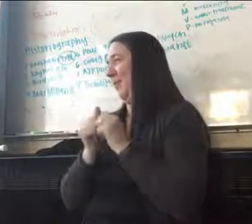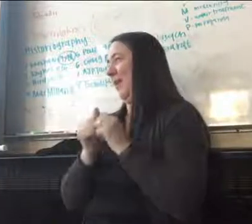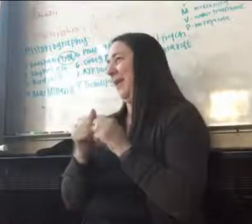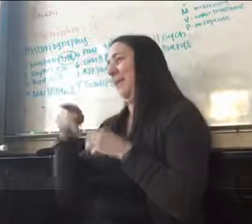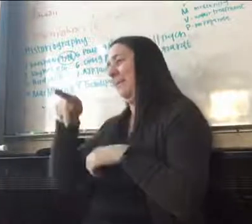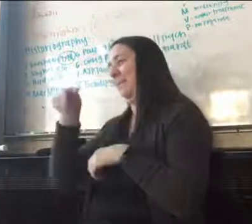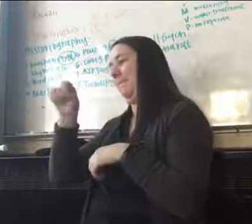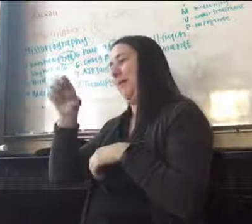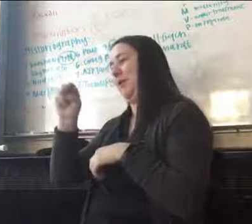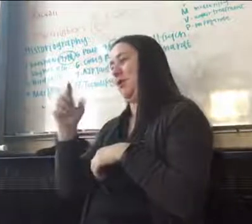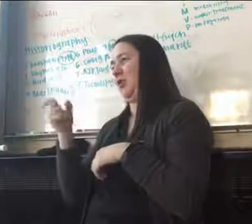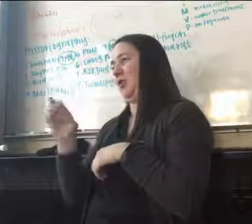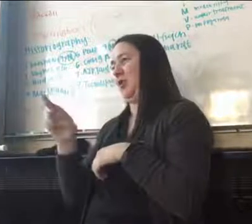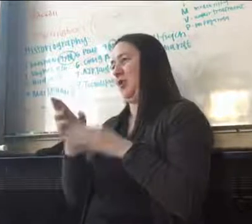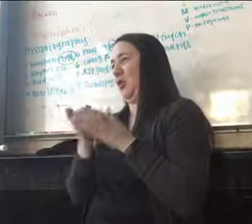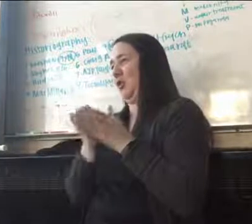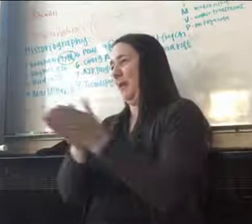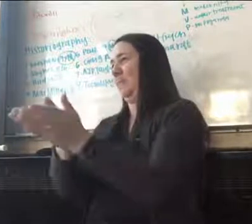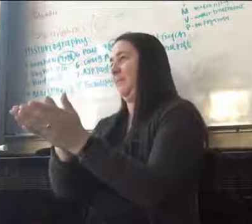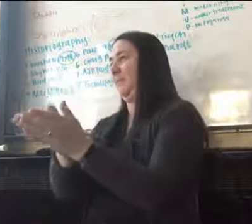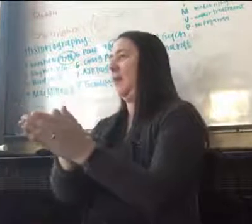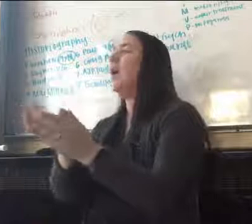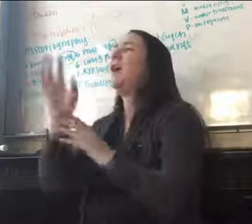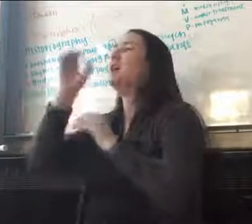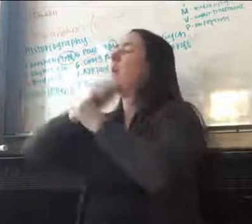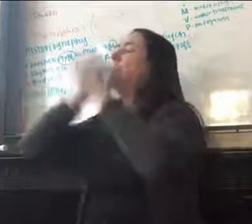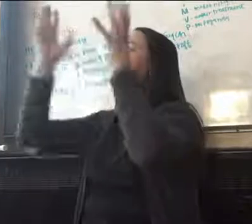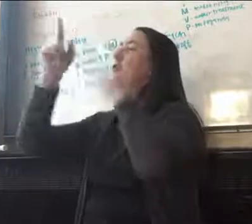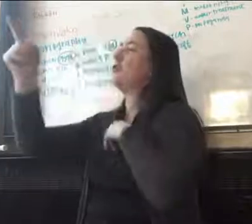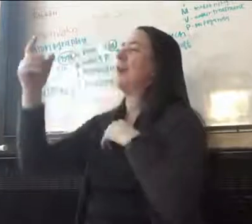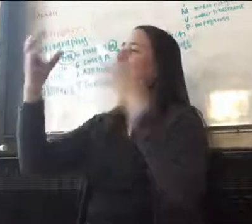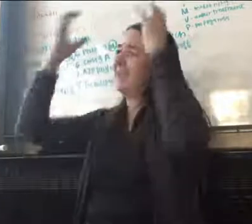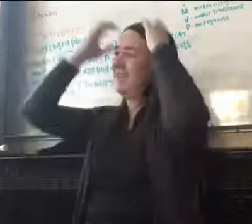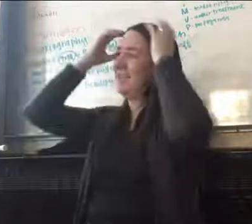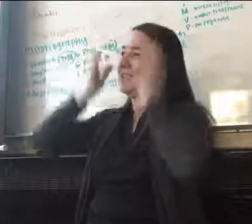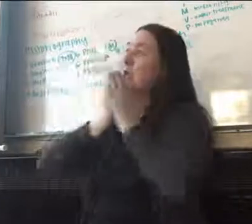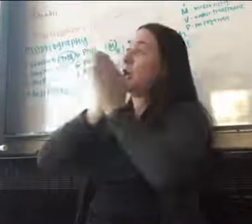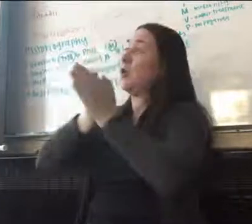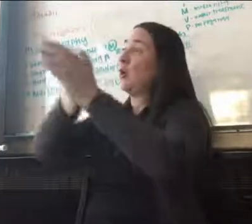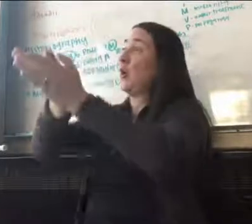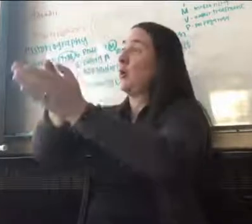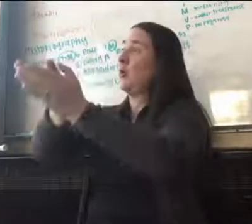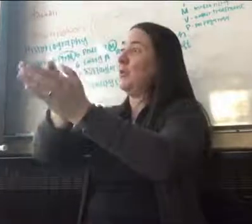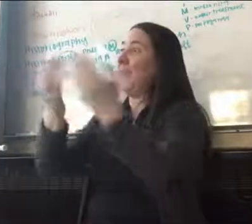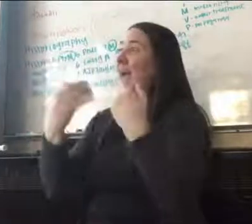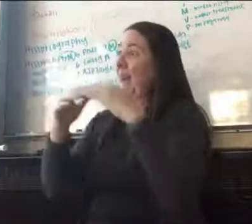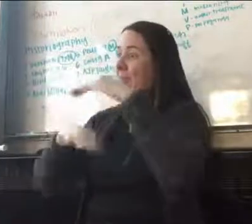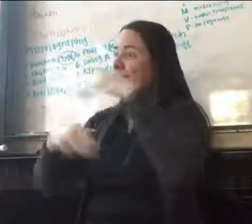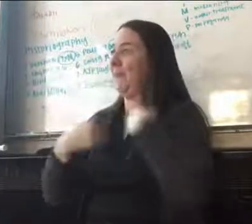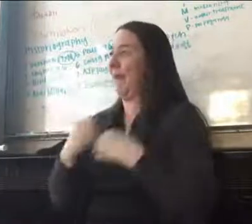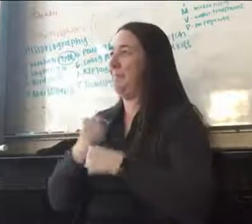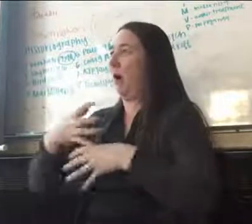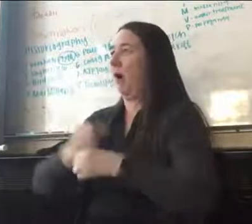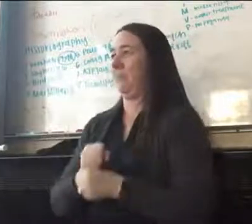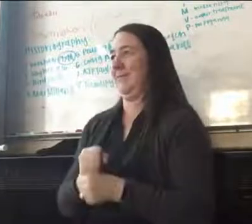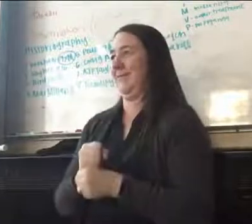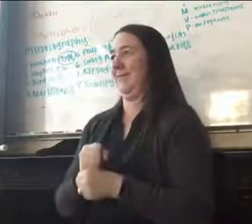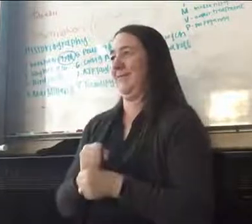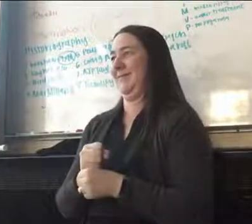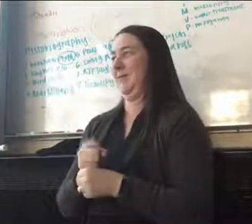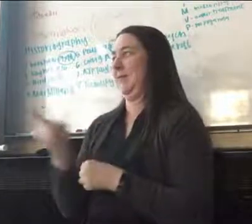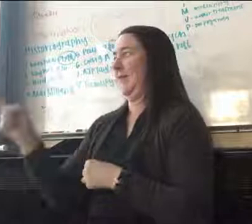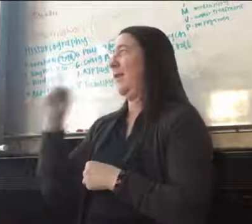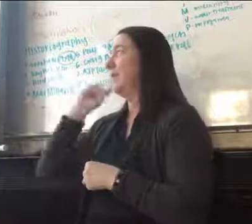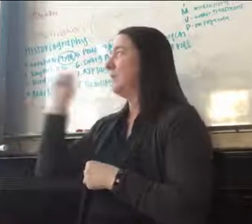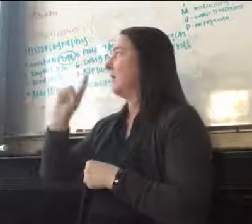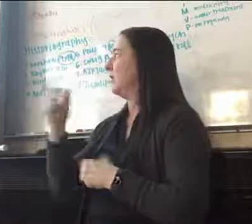like on your cool Disney cruise, and it turns out there's like 5 nuclear bombs in the hull being transported back and forth to secret places. That sounds like a